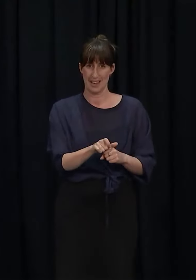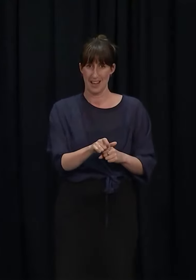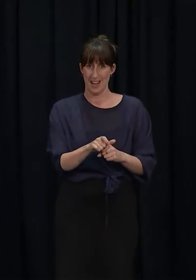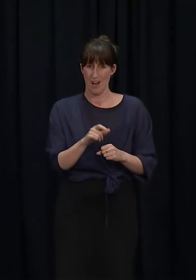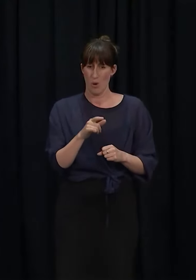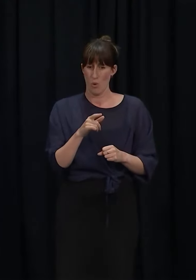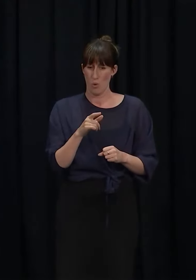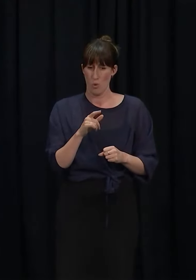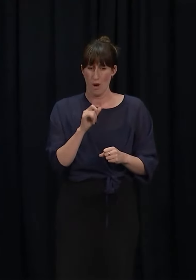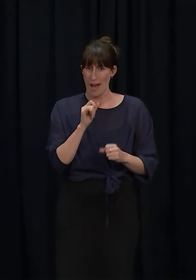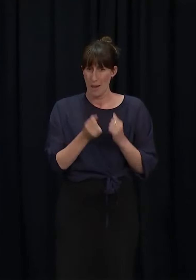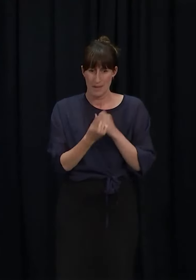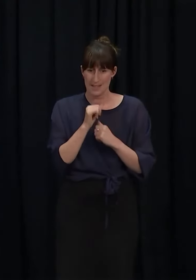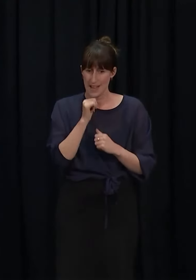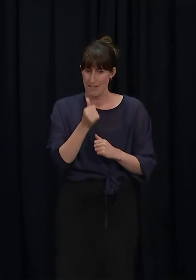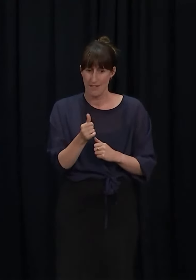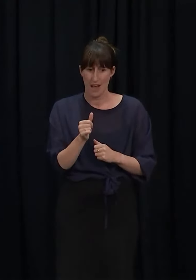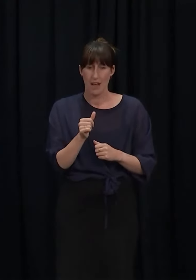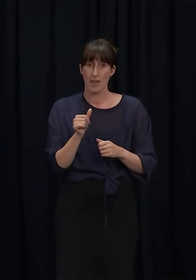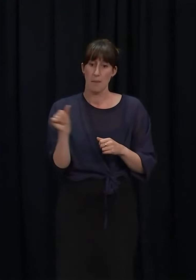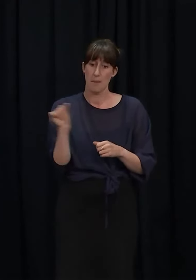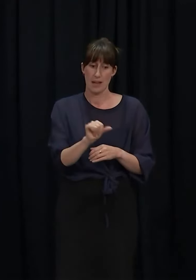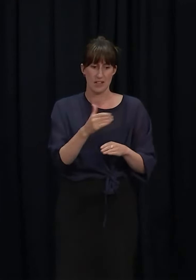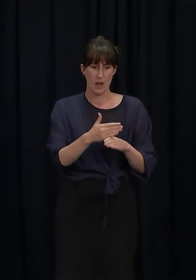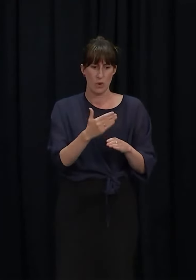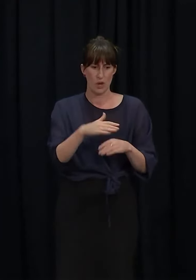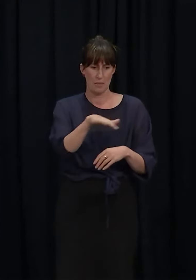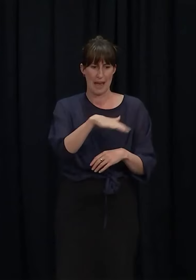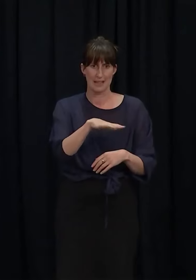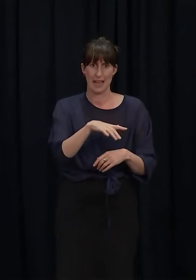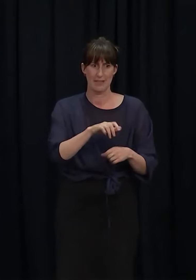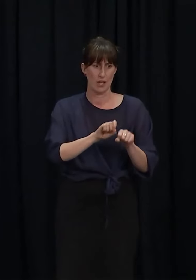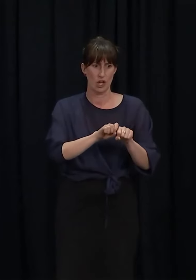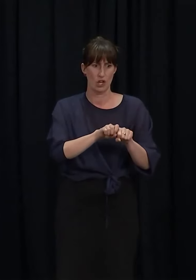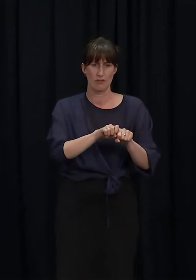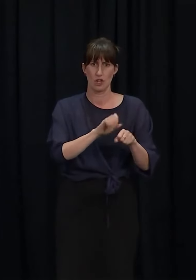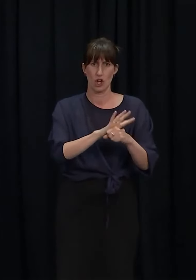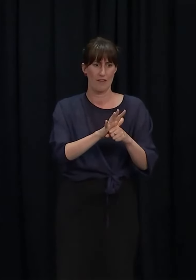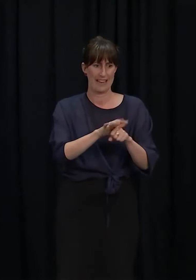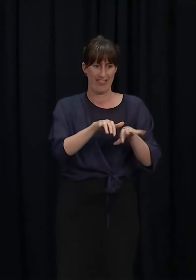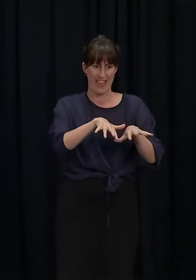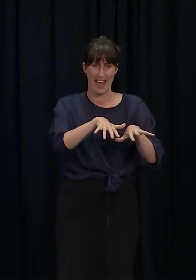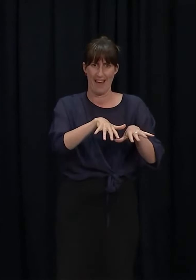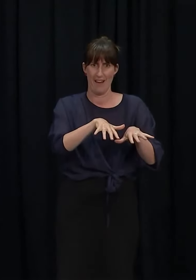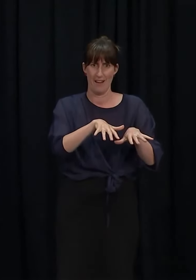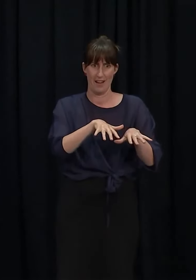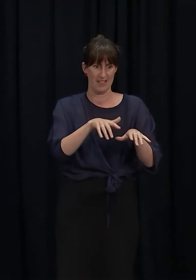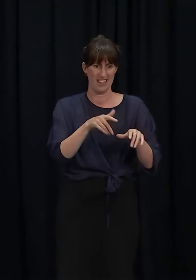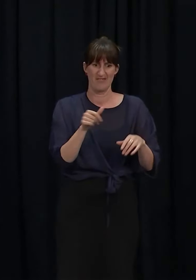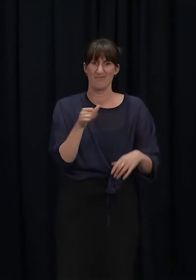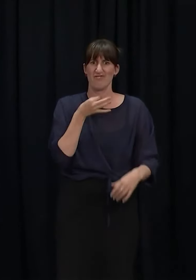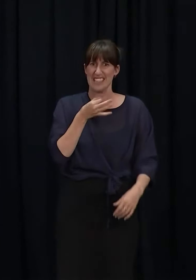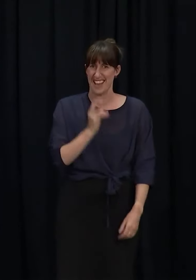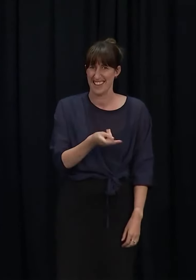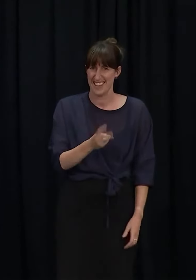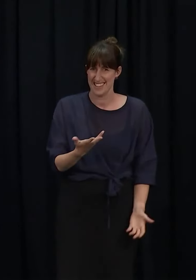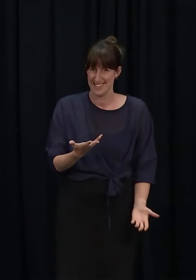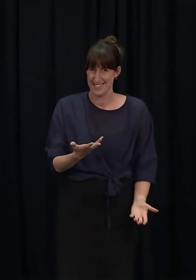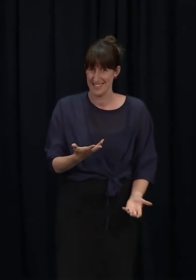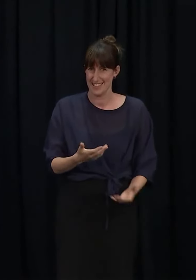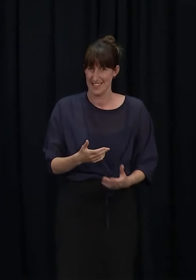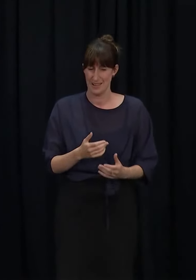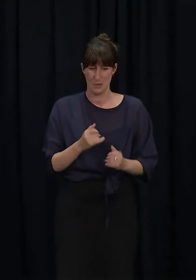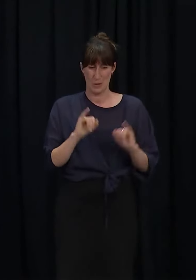could get Omicron? No. And of course, as has been said all the way through by the likes of